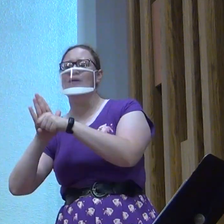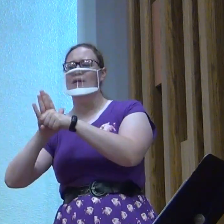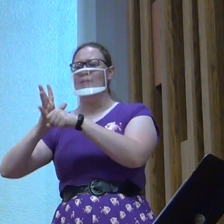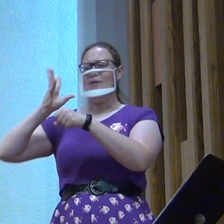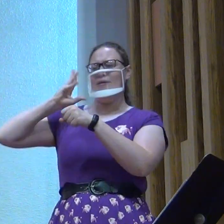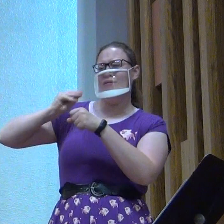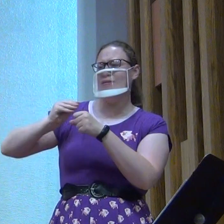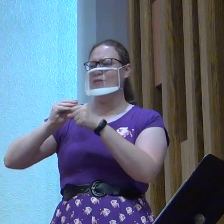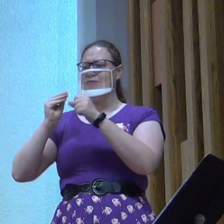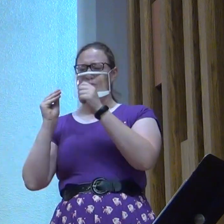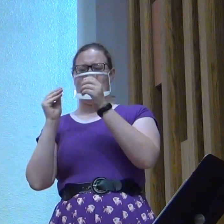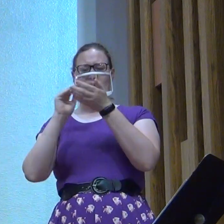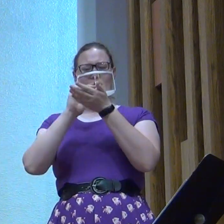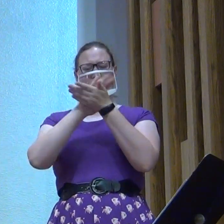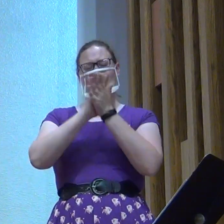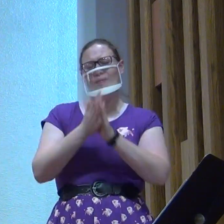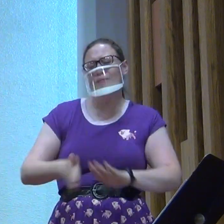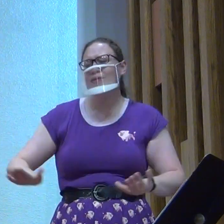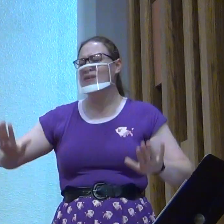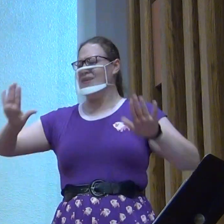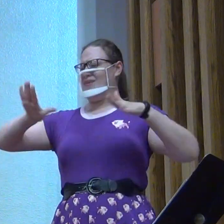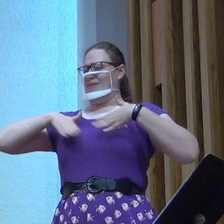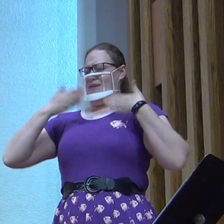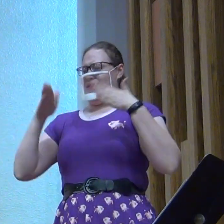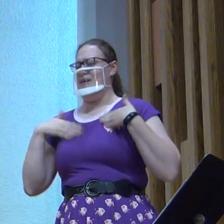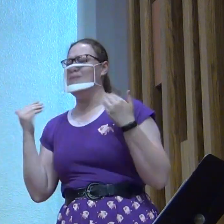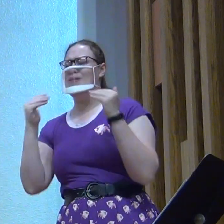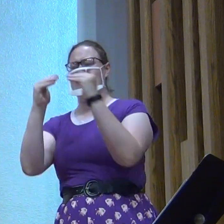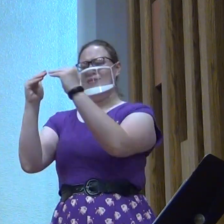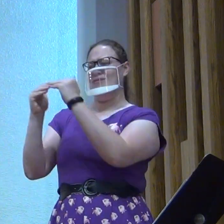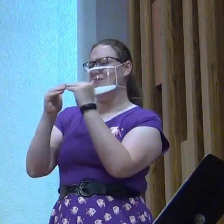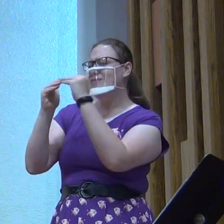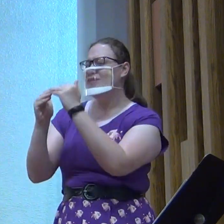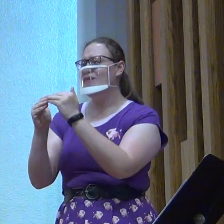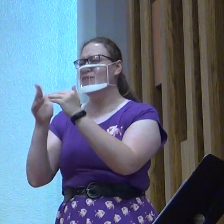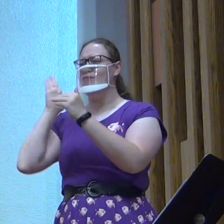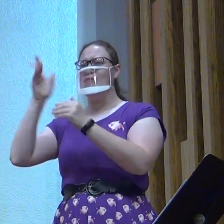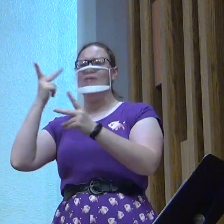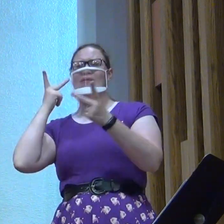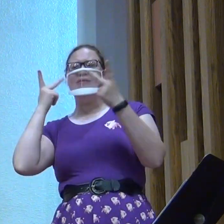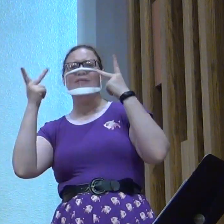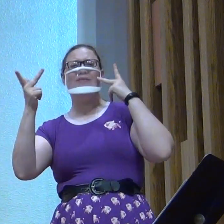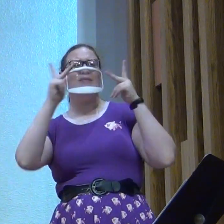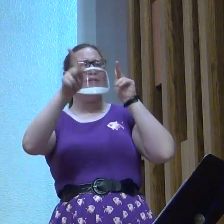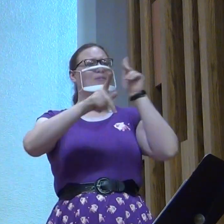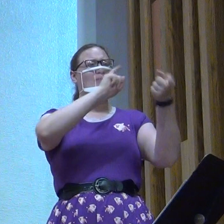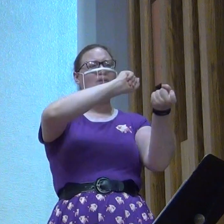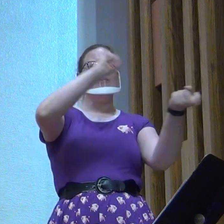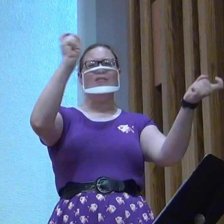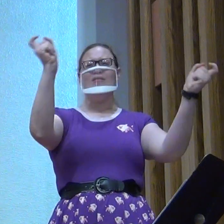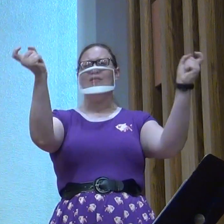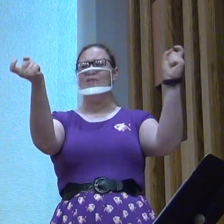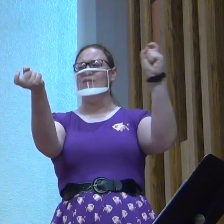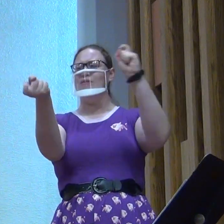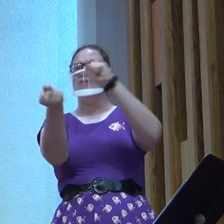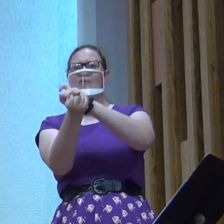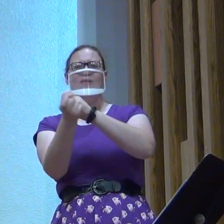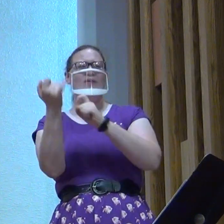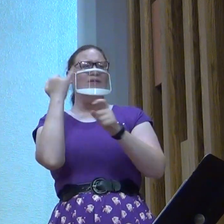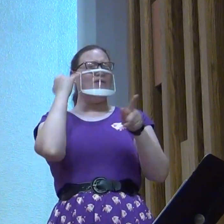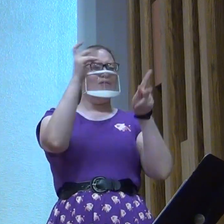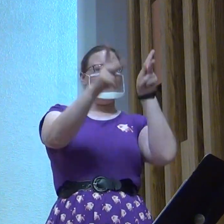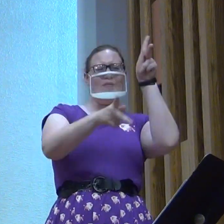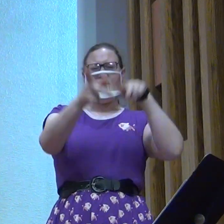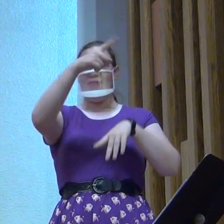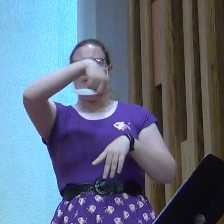flow like a never-ending stream. We will see people change. And when we see people change, we will